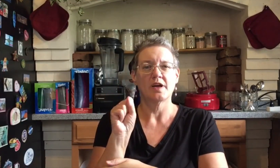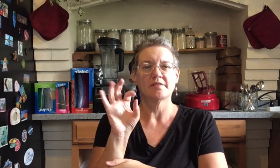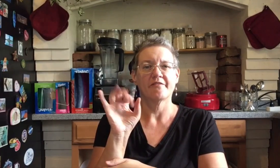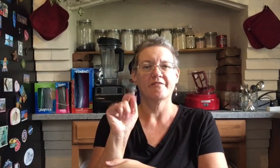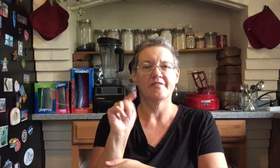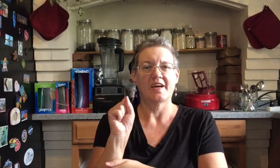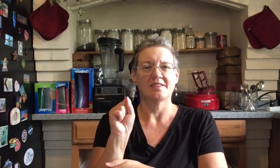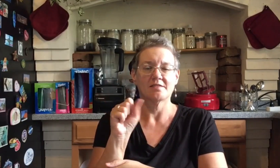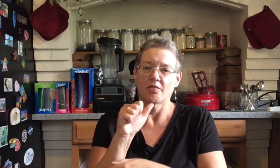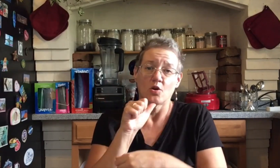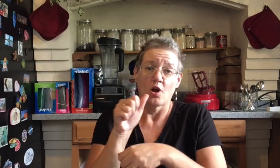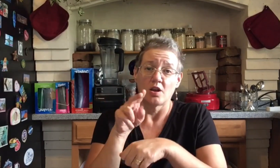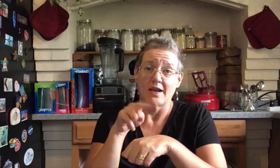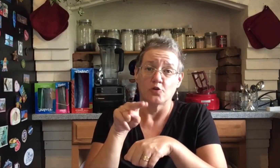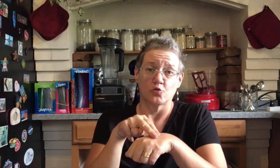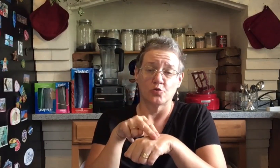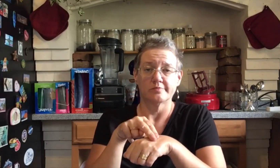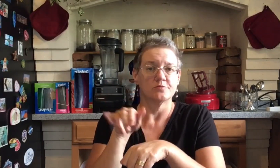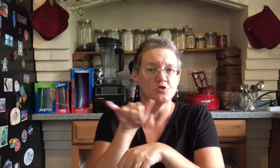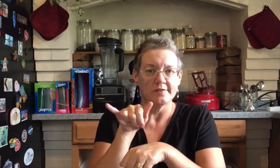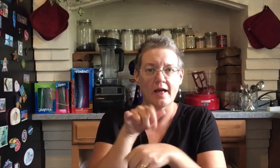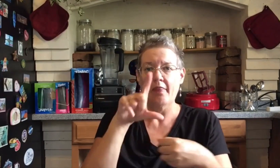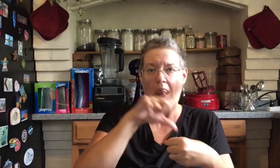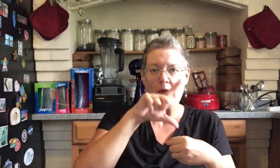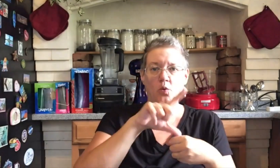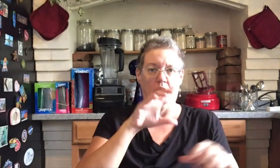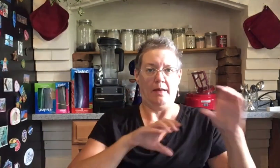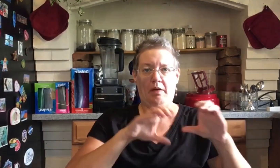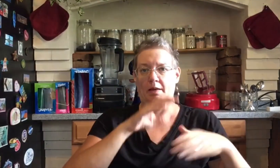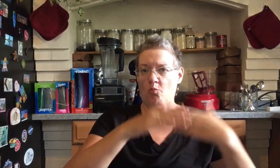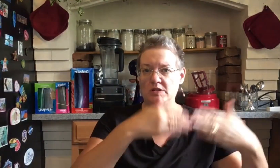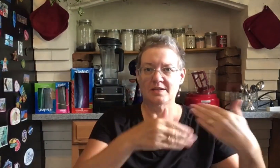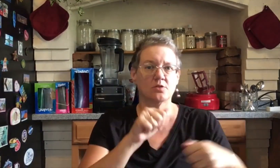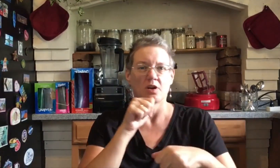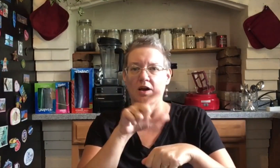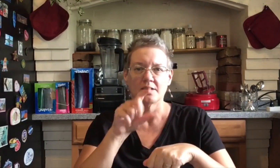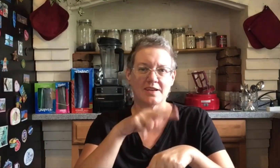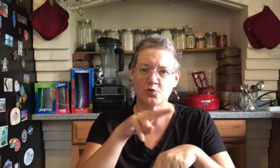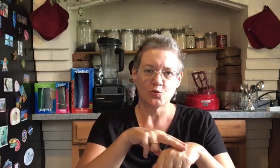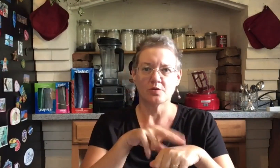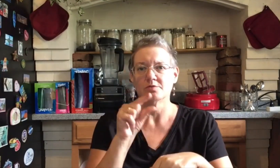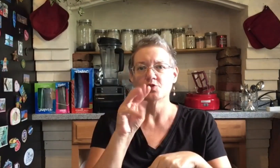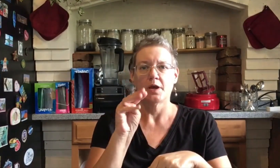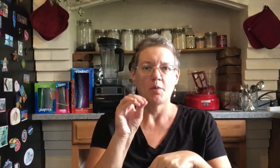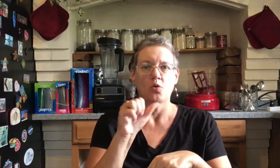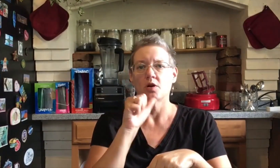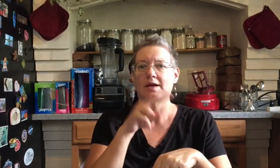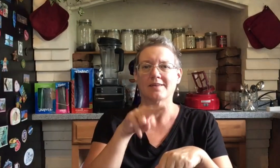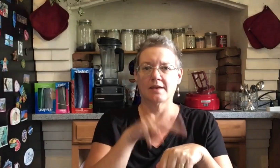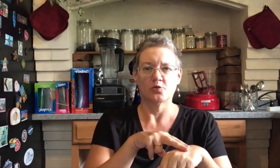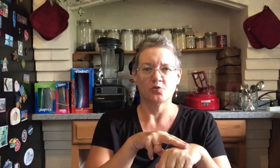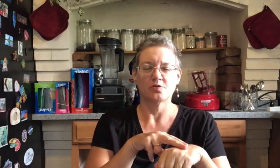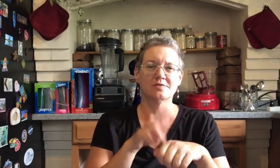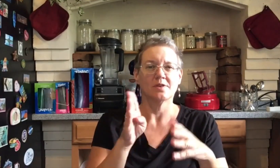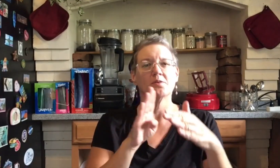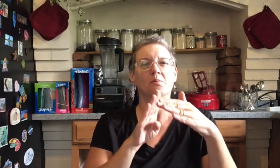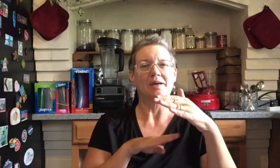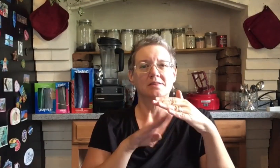Trans fats. That's not natural. Just like liquid chemical processing isn't natural,